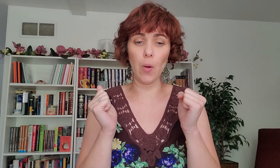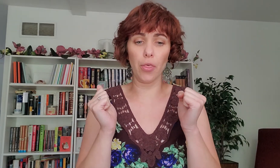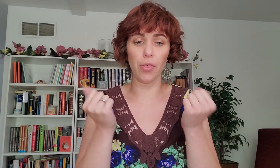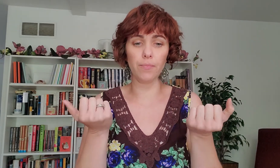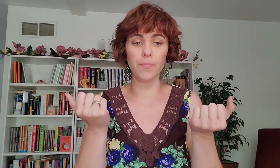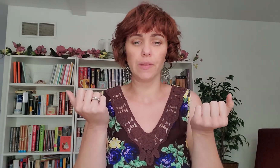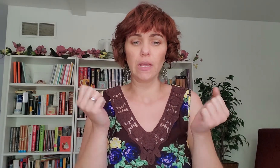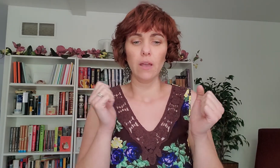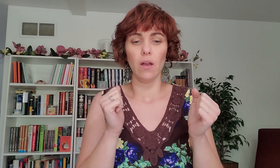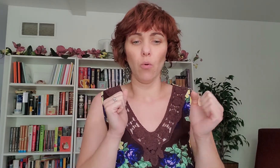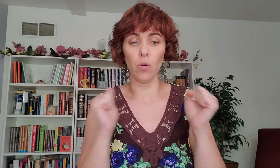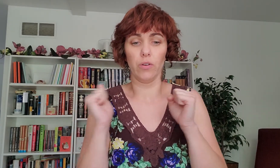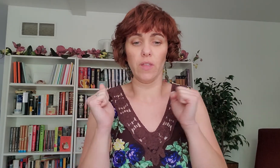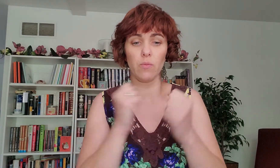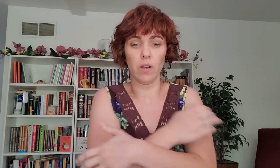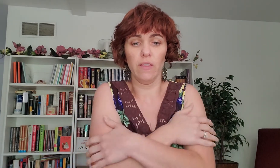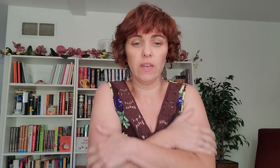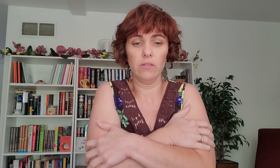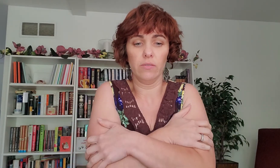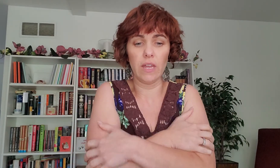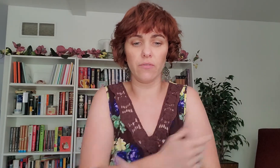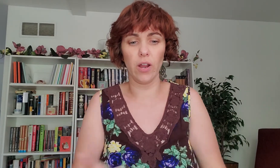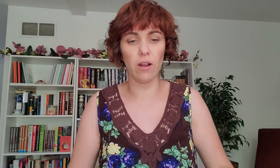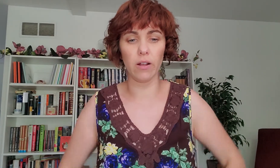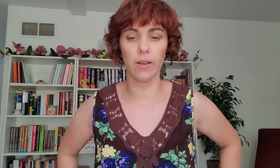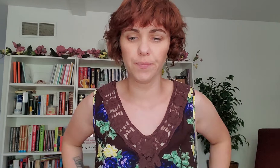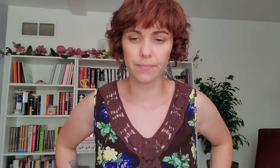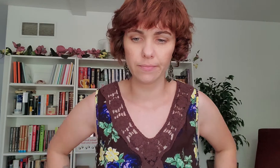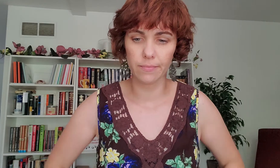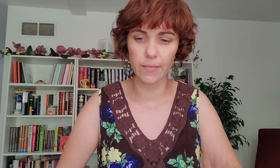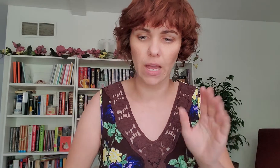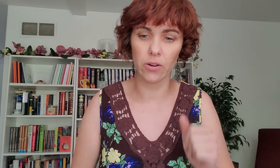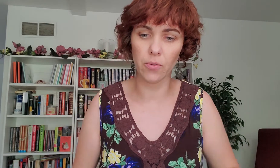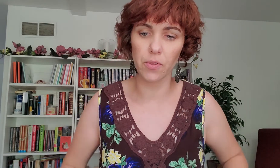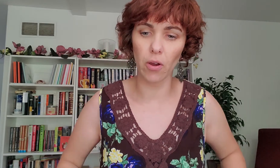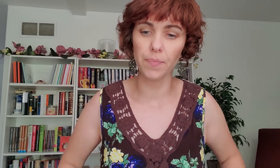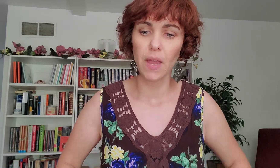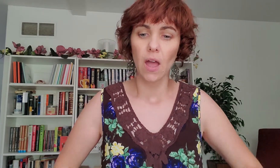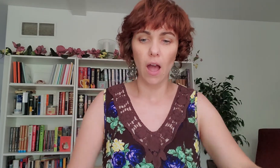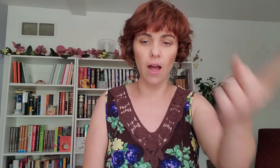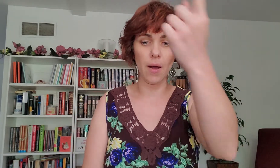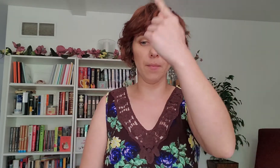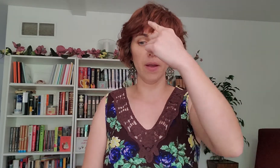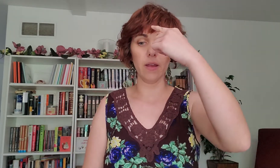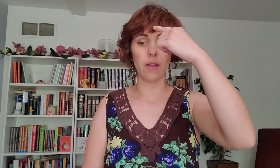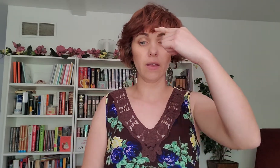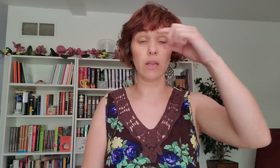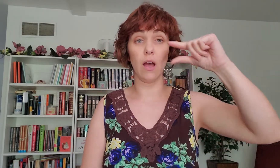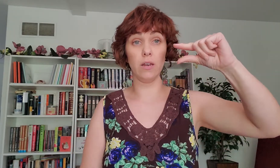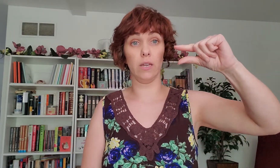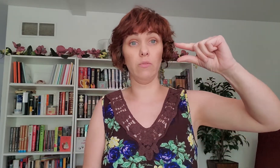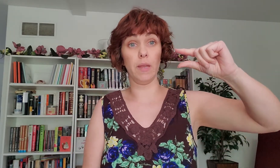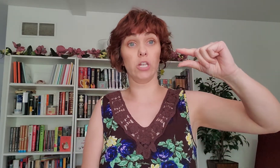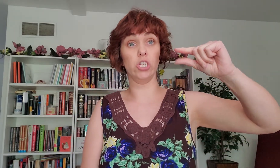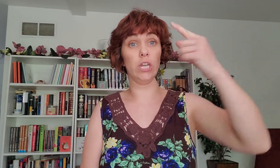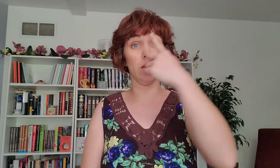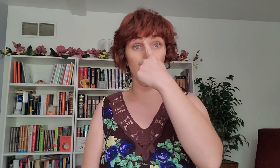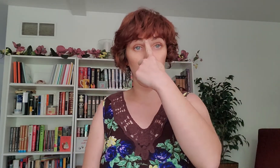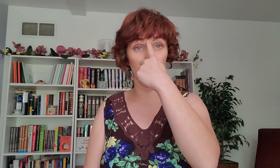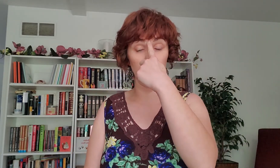both, or do this one and then do this for Antarctica. I don't know. Sorry. Gandhi, we make a G. India, we